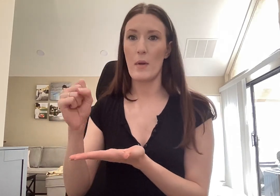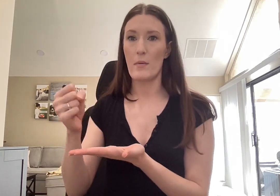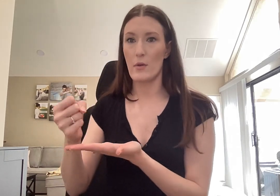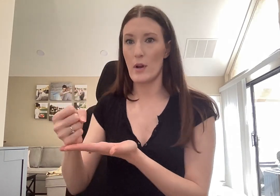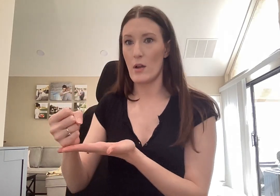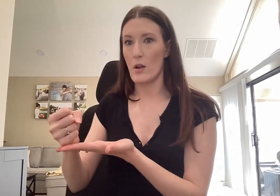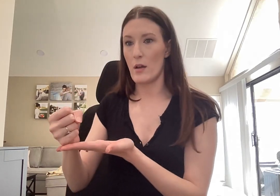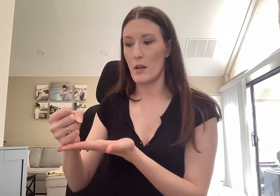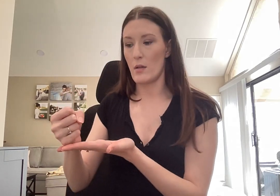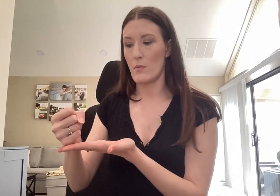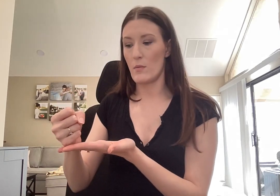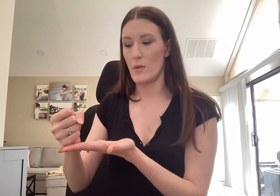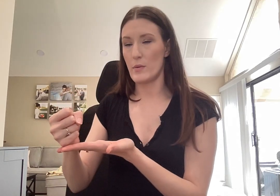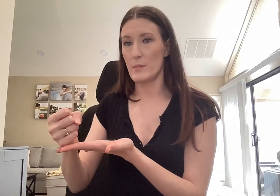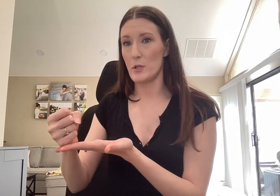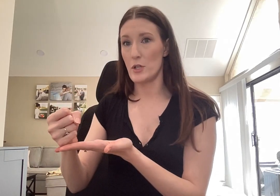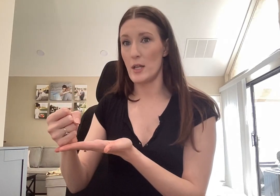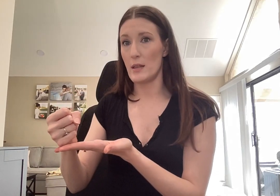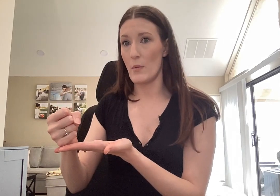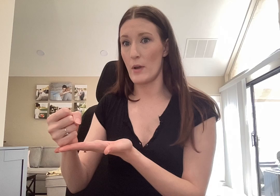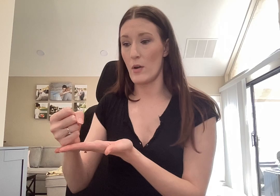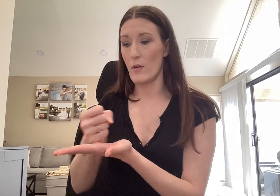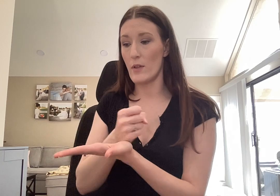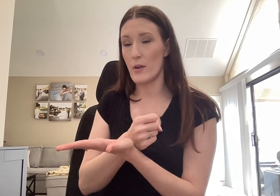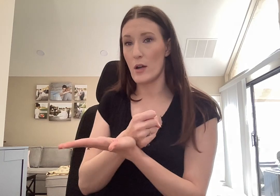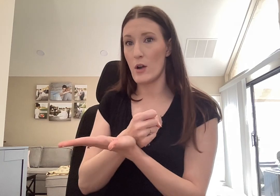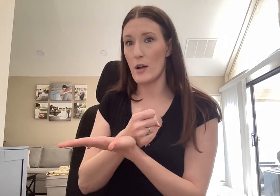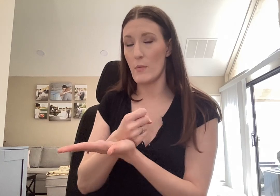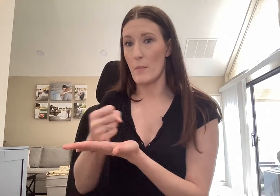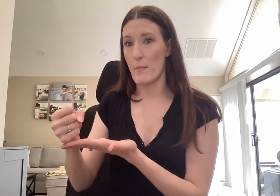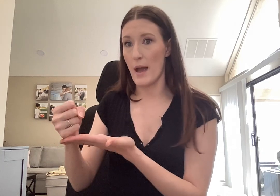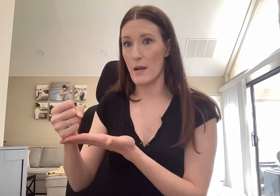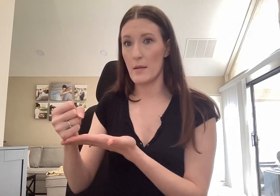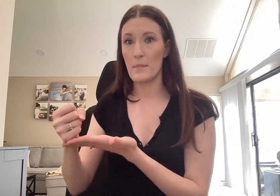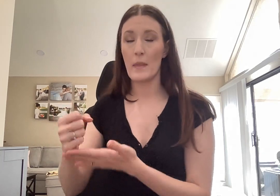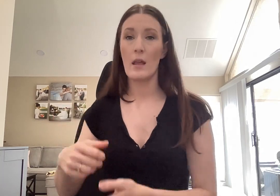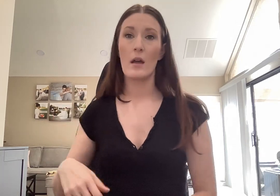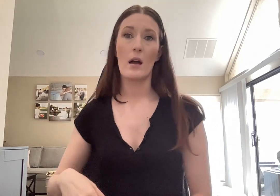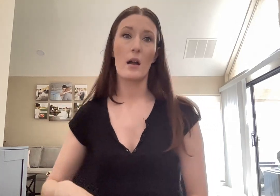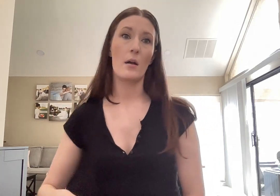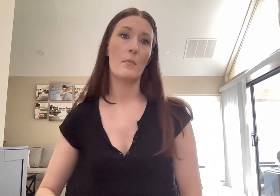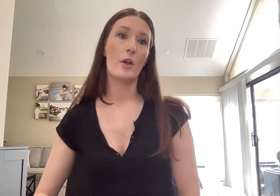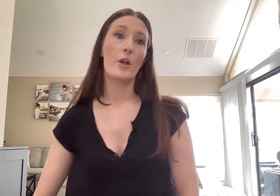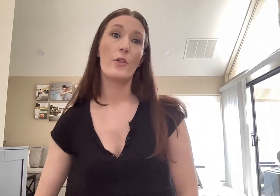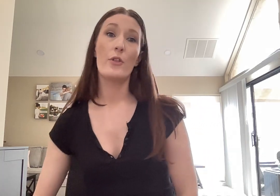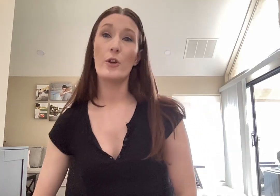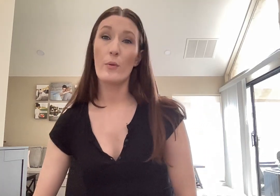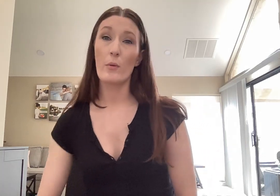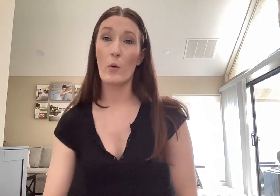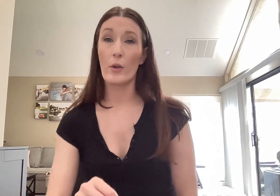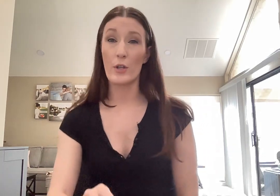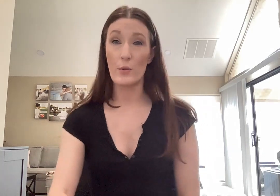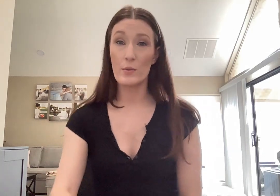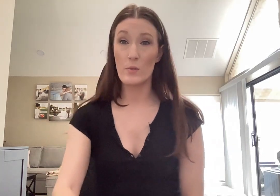with a credit card. There was a machine that went over the credit card and went back. The newer, more used